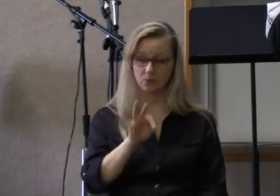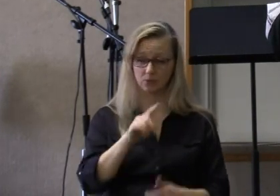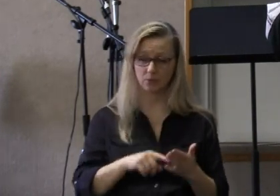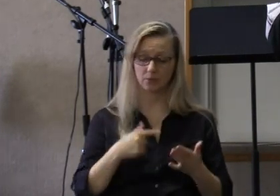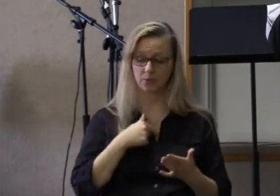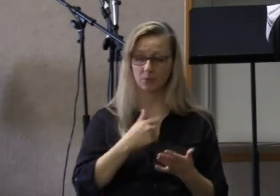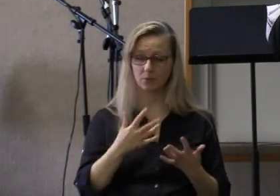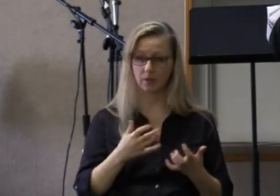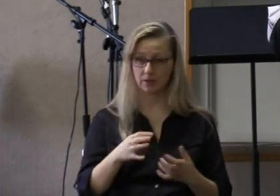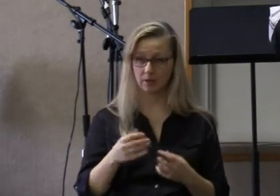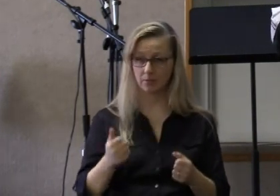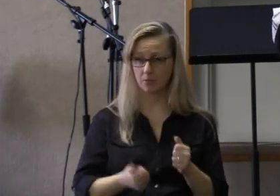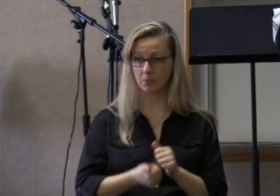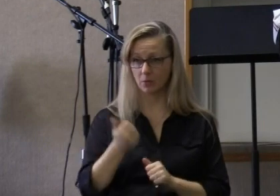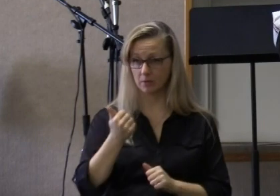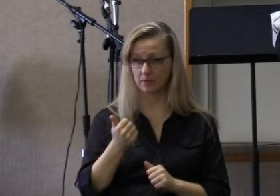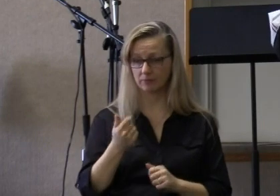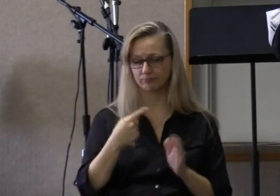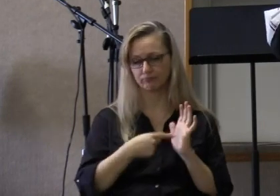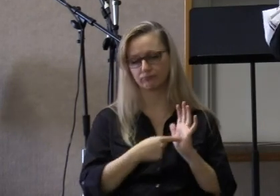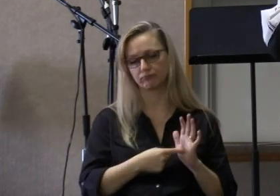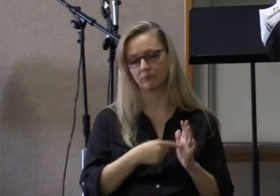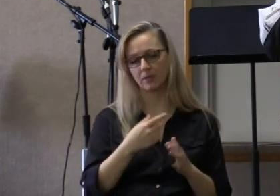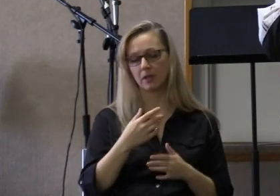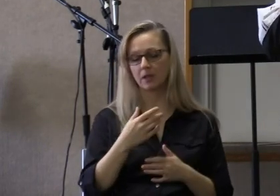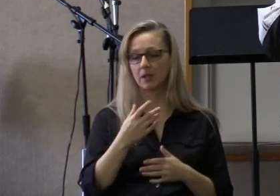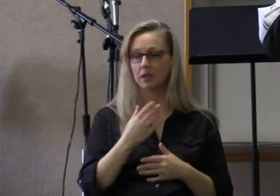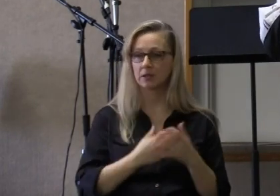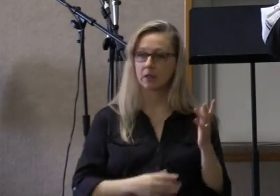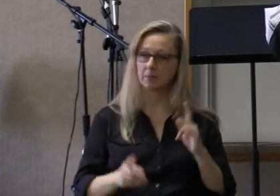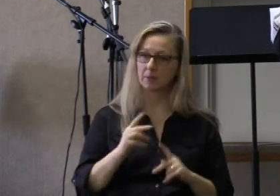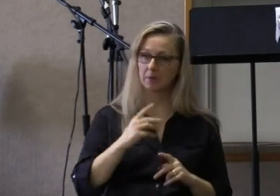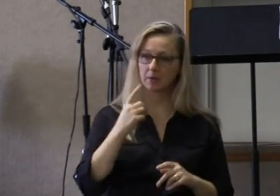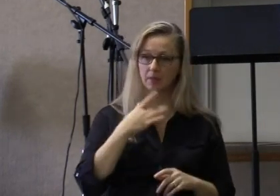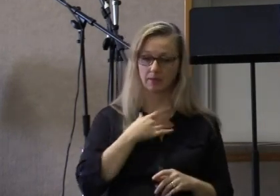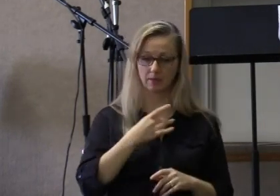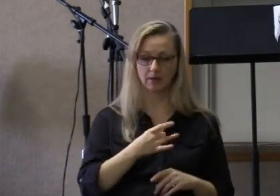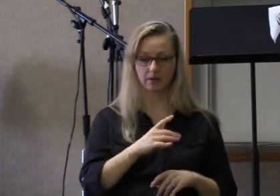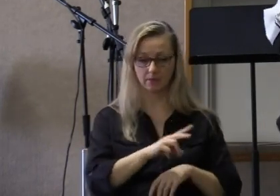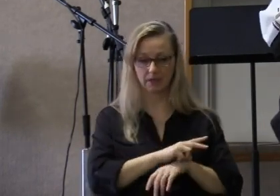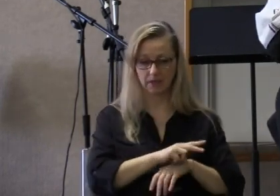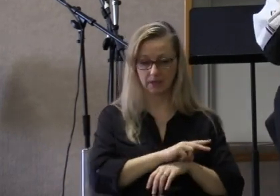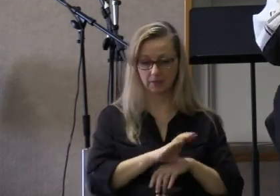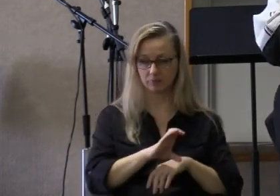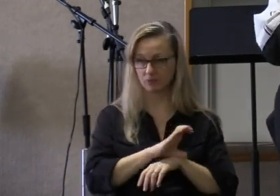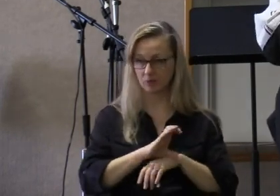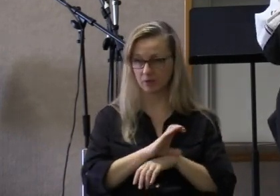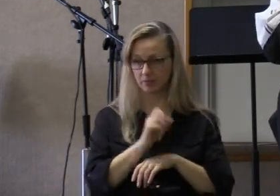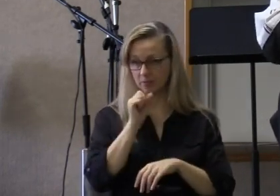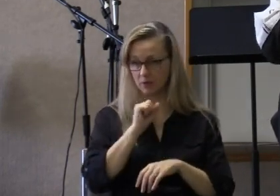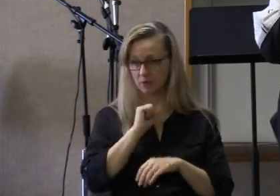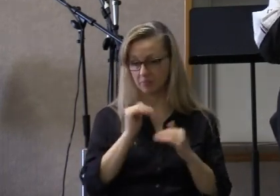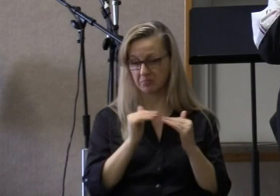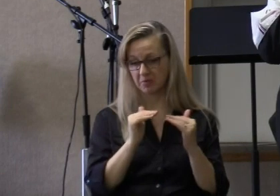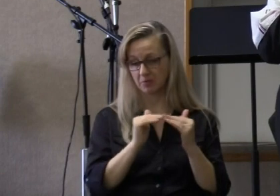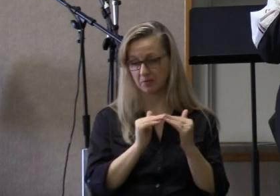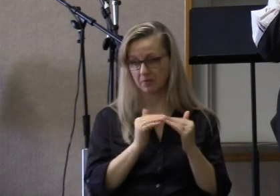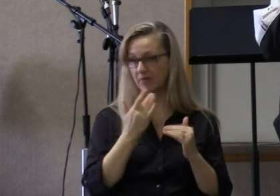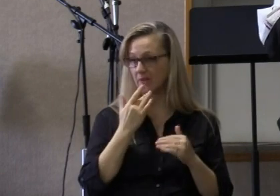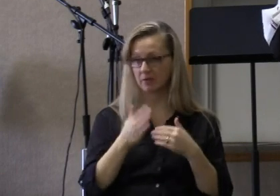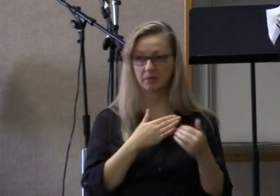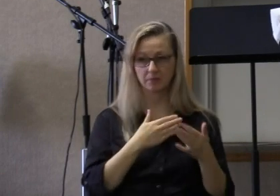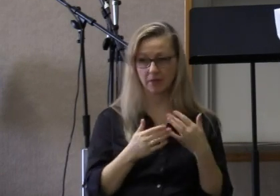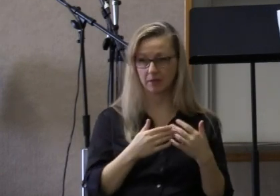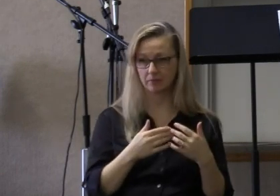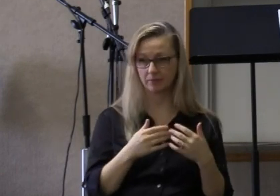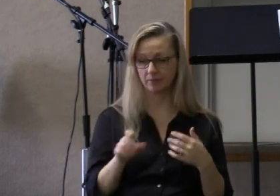For example, some people like both chocolate or vanilla ice cream equally. The flavor doesn't matter. Others, however,